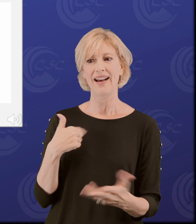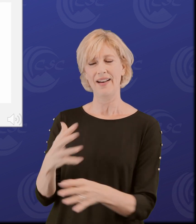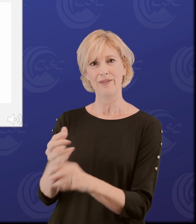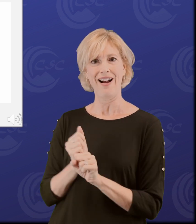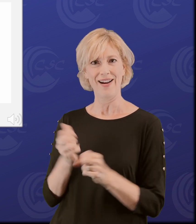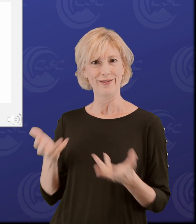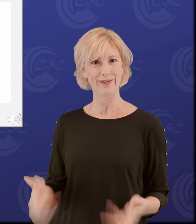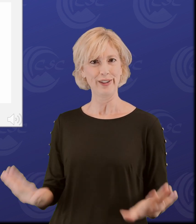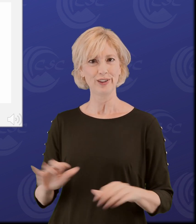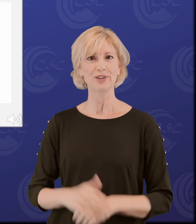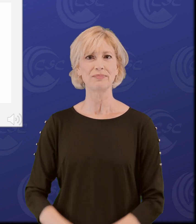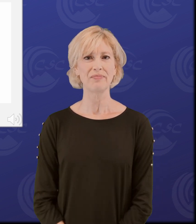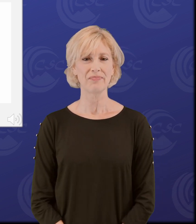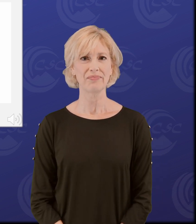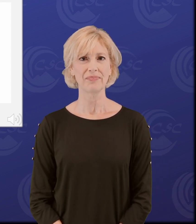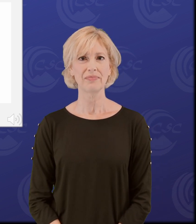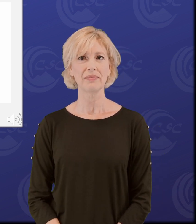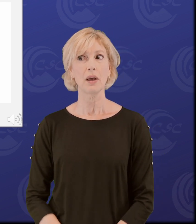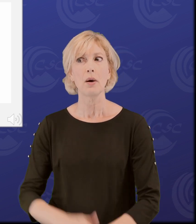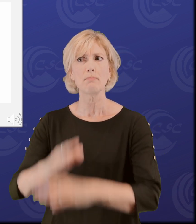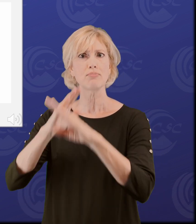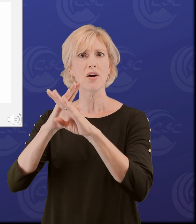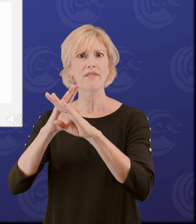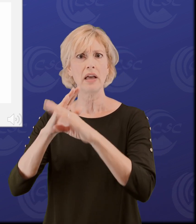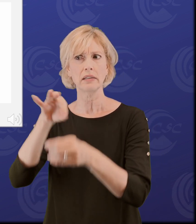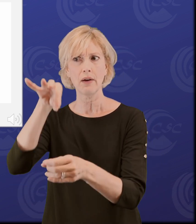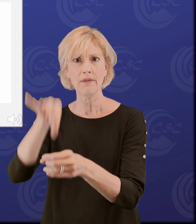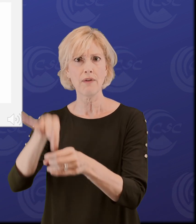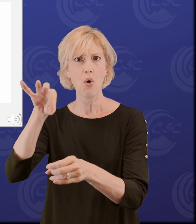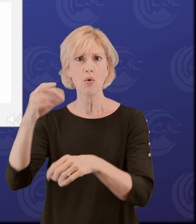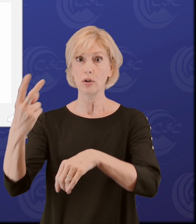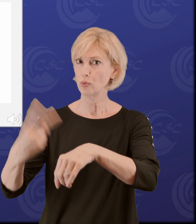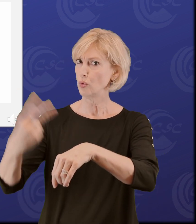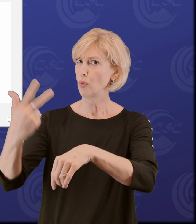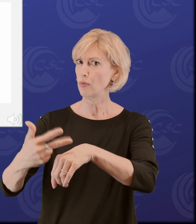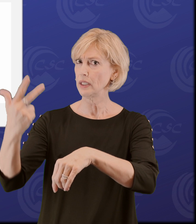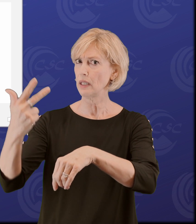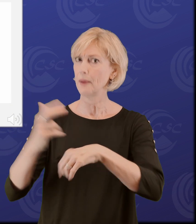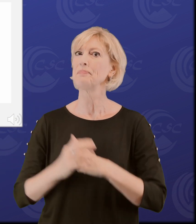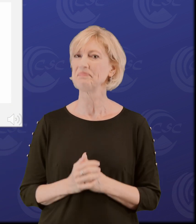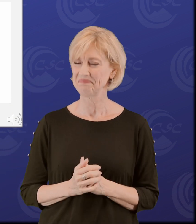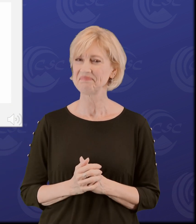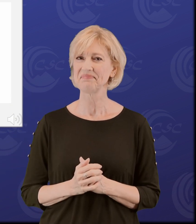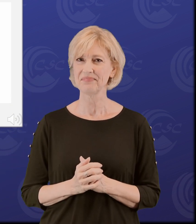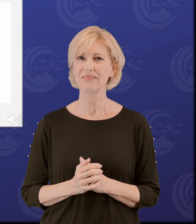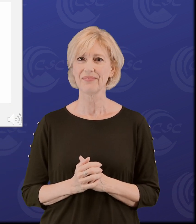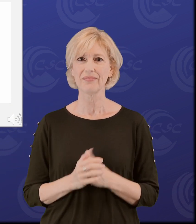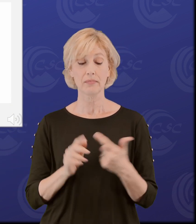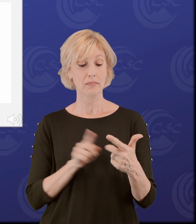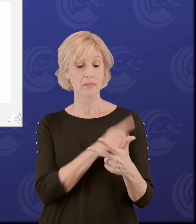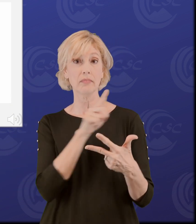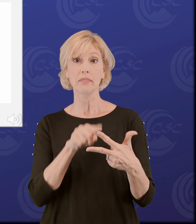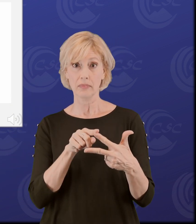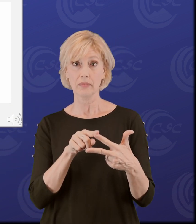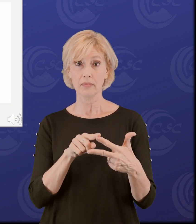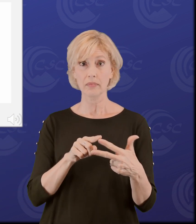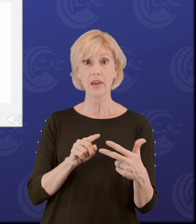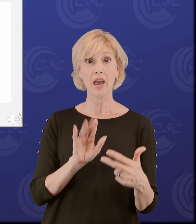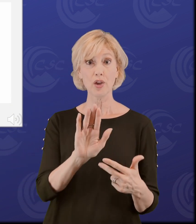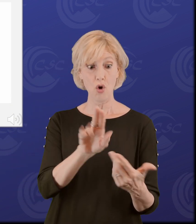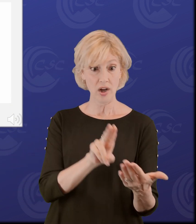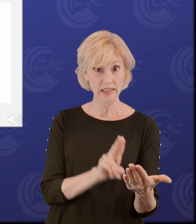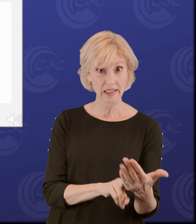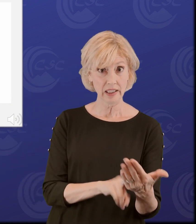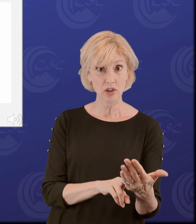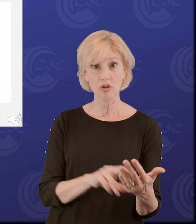received. This prevents anyone from voting more than once. Next, officials compare the signature on your return envelope with a